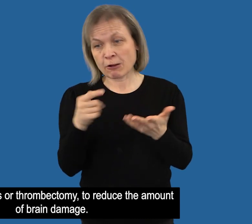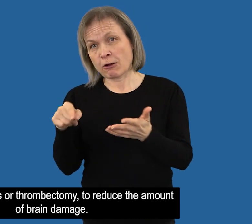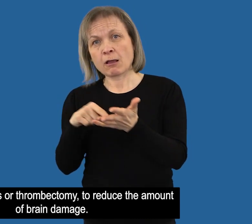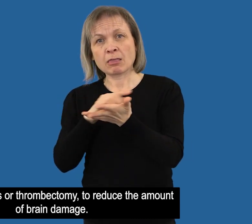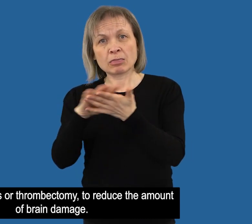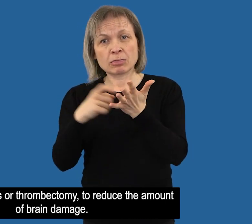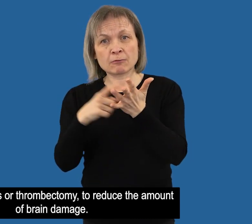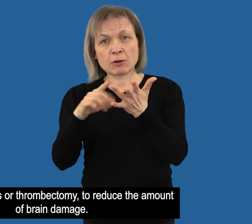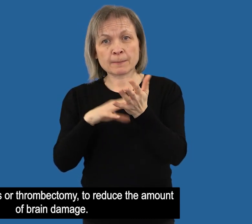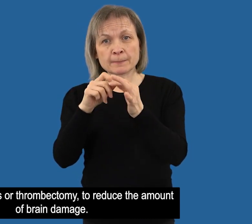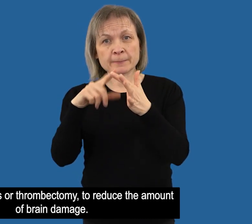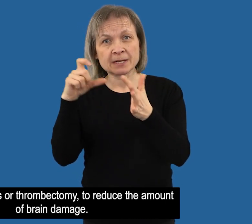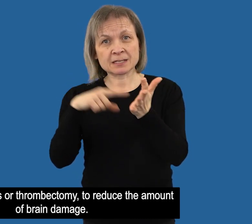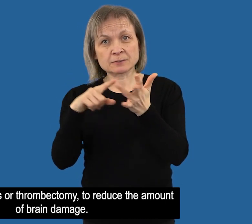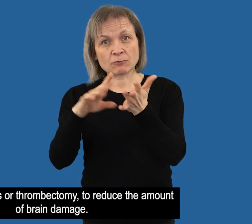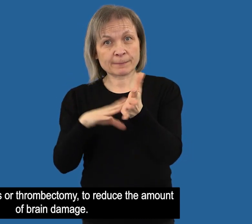to reduce the amount of brain damage.